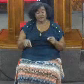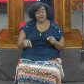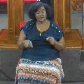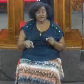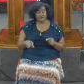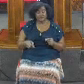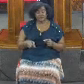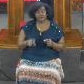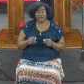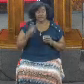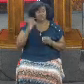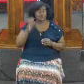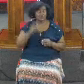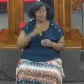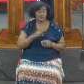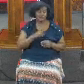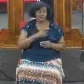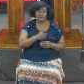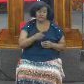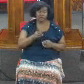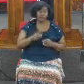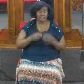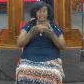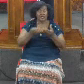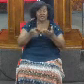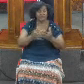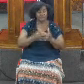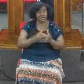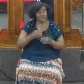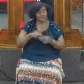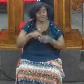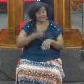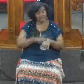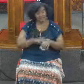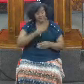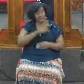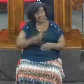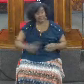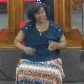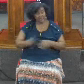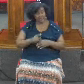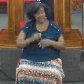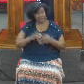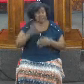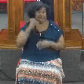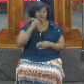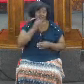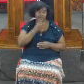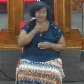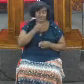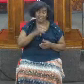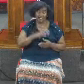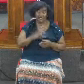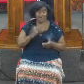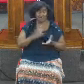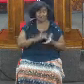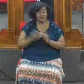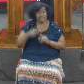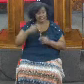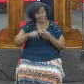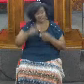they said unto them, "Shall you, will you restore at this time the kingdom of Israel?" And Jesus said to